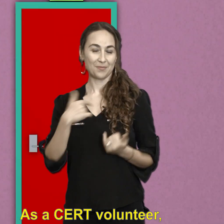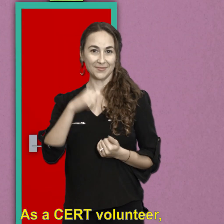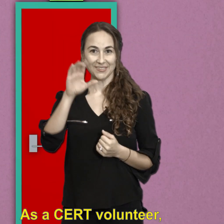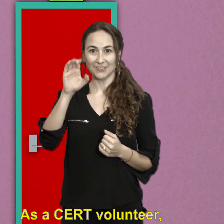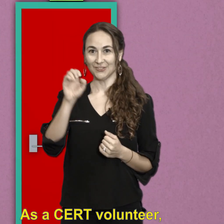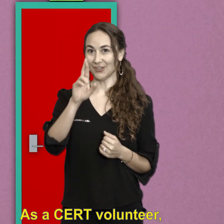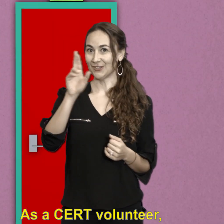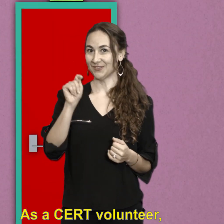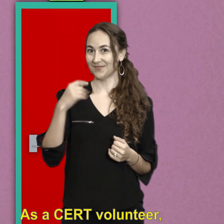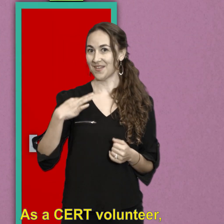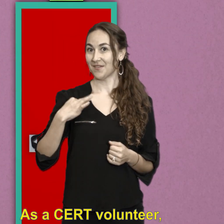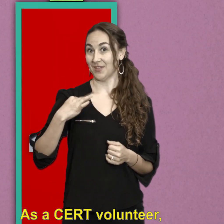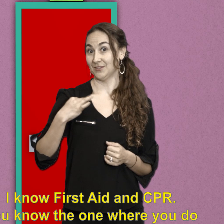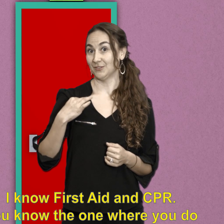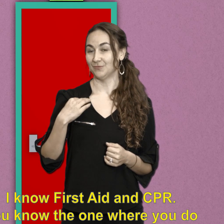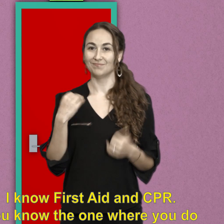As a CERT volunteer, I know first aid